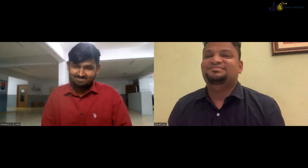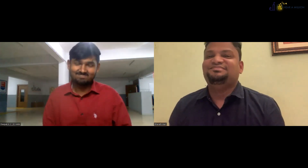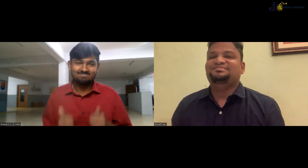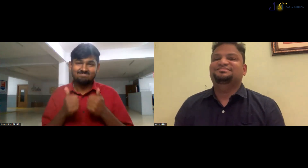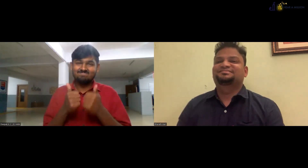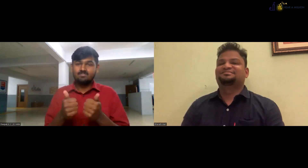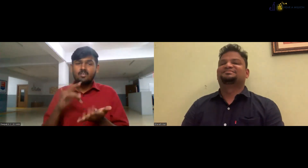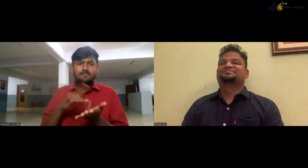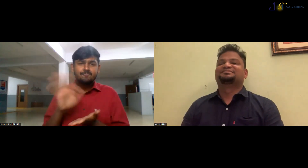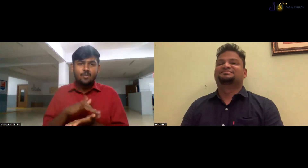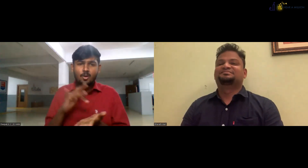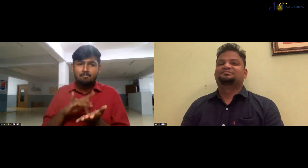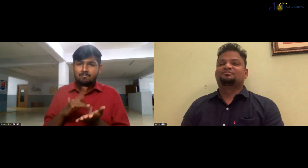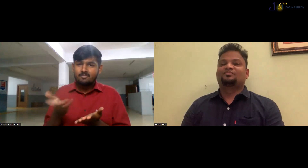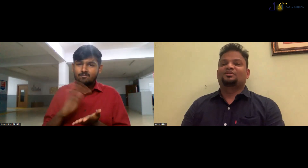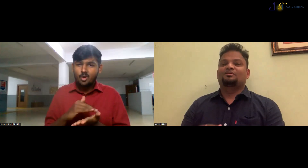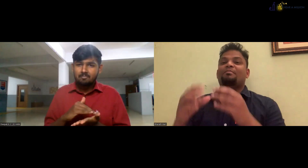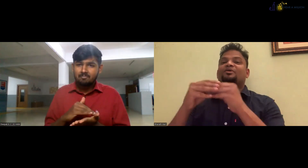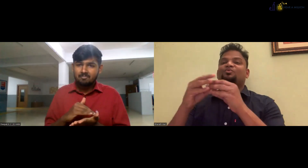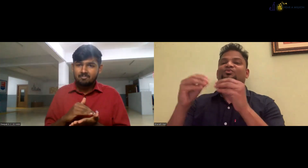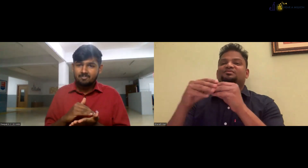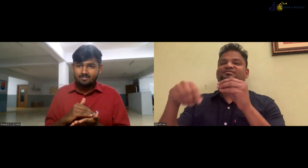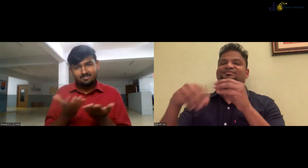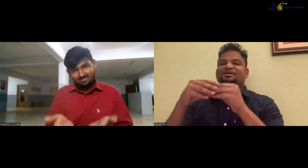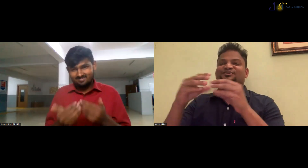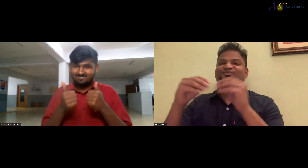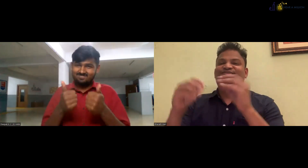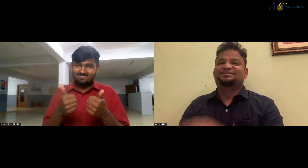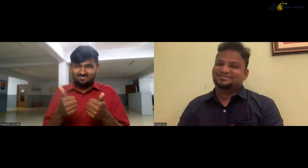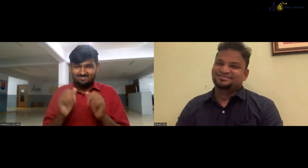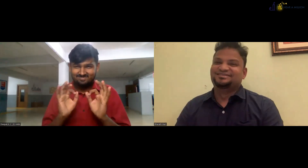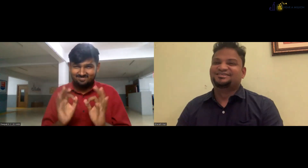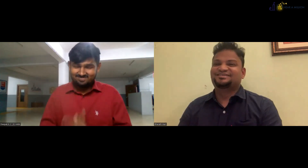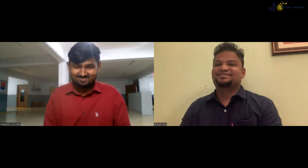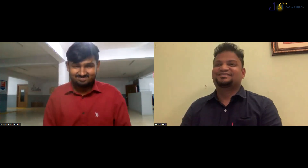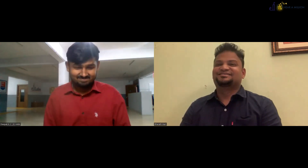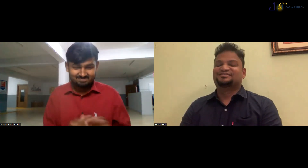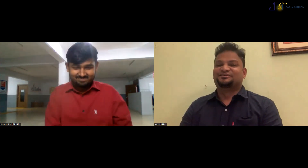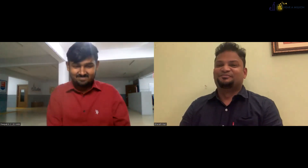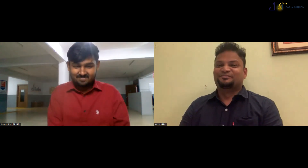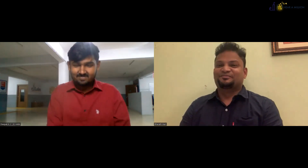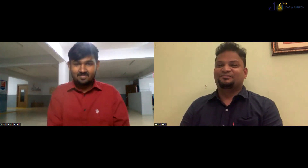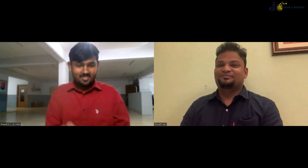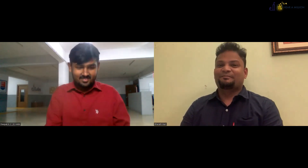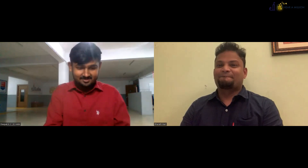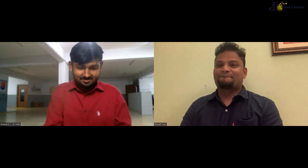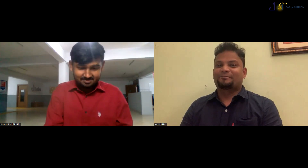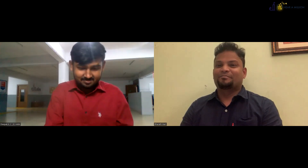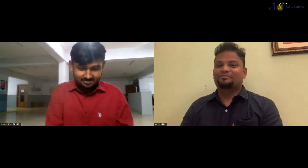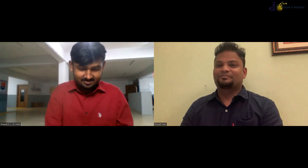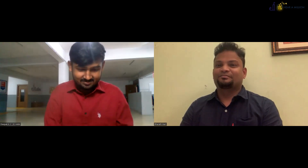So I am working in an airport in a finance department. You're from Bangalore. You're from? Yes, I'm from Bangalore.